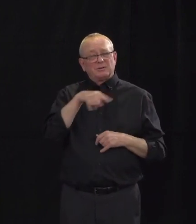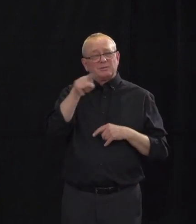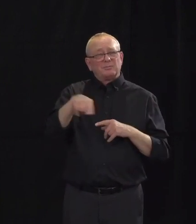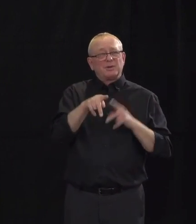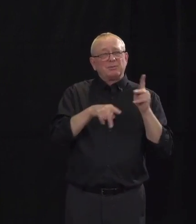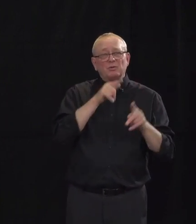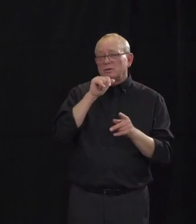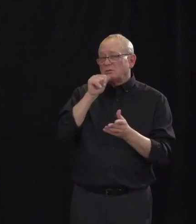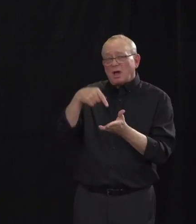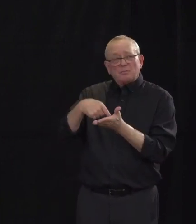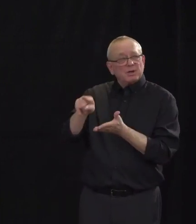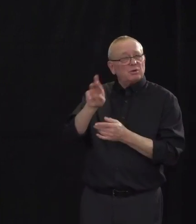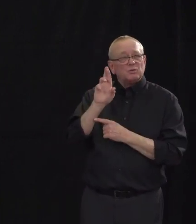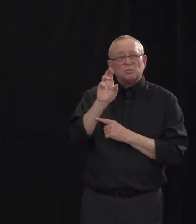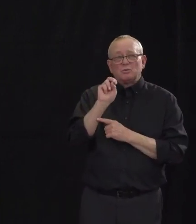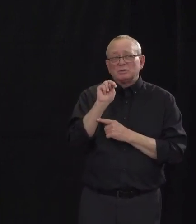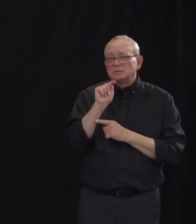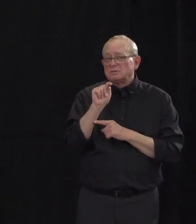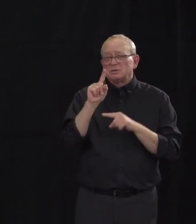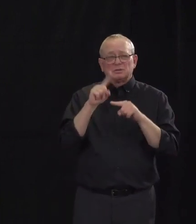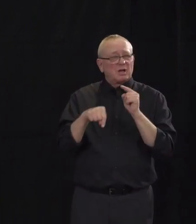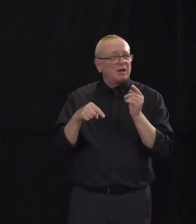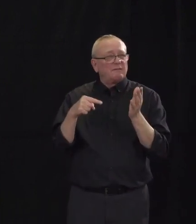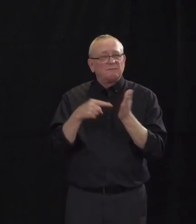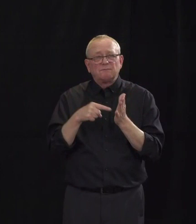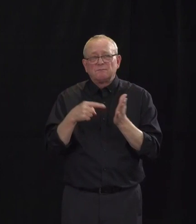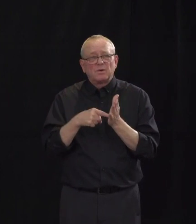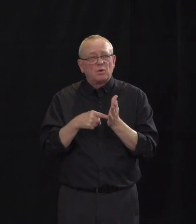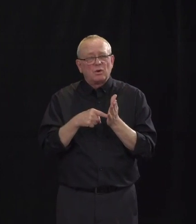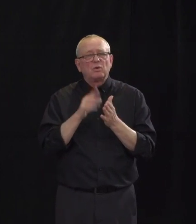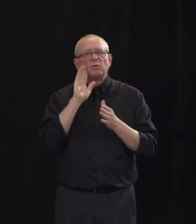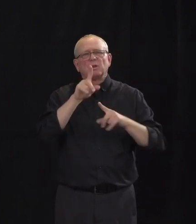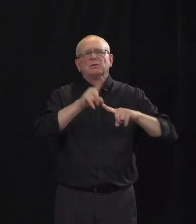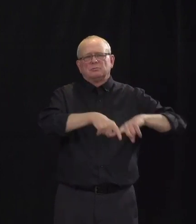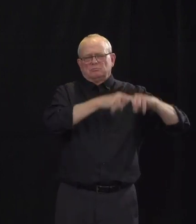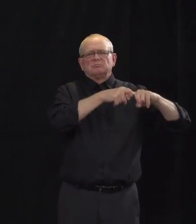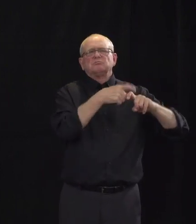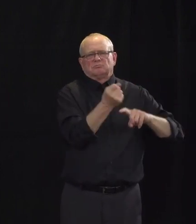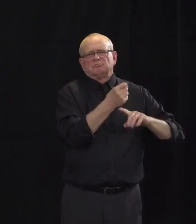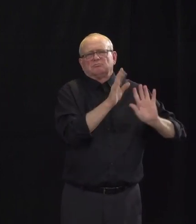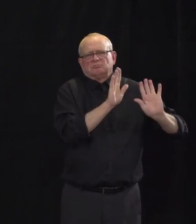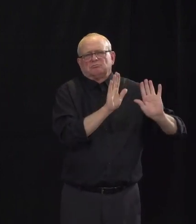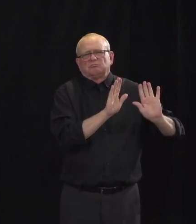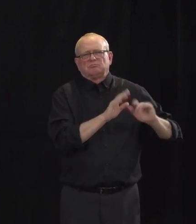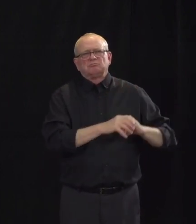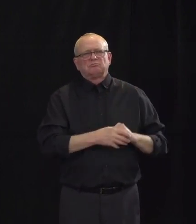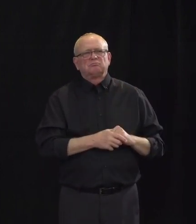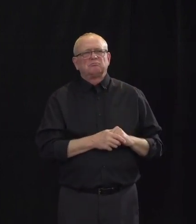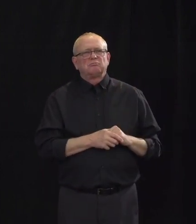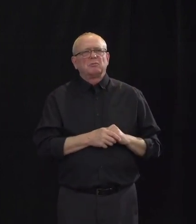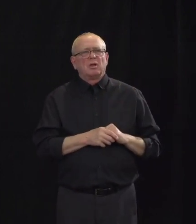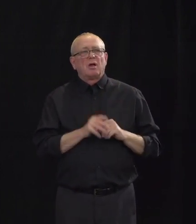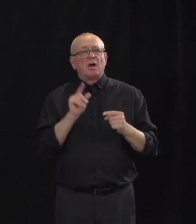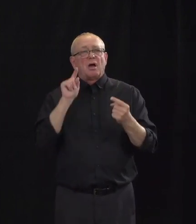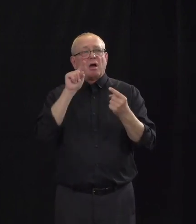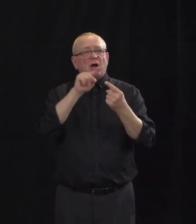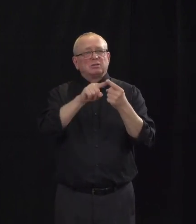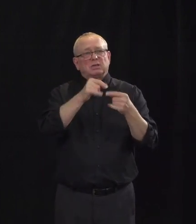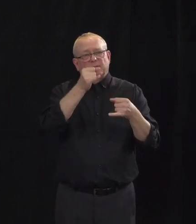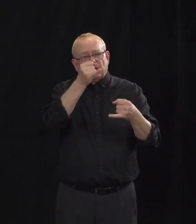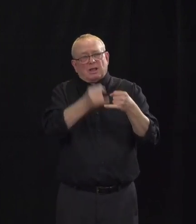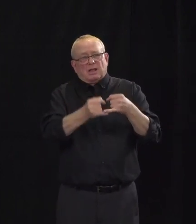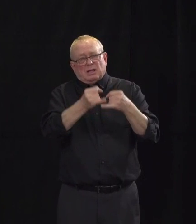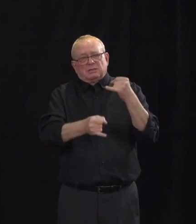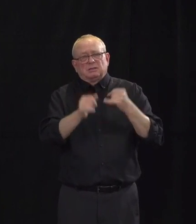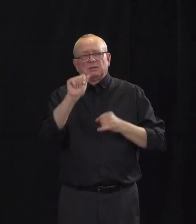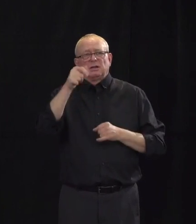be suspended until April 30. And that includes folks who had not been able to pay their rent for the last few months.